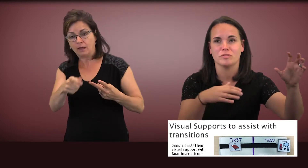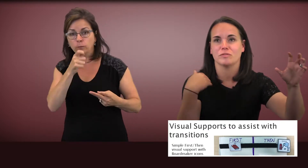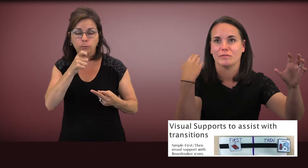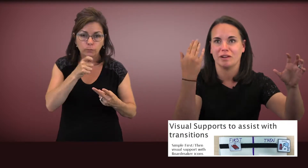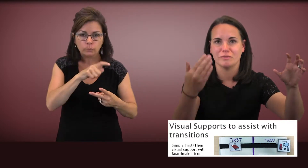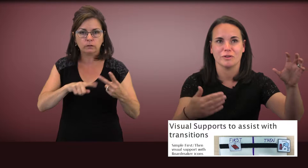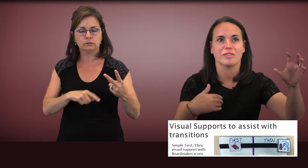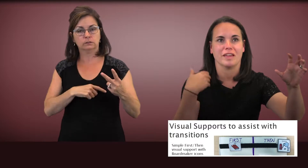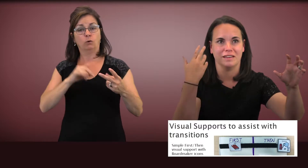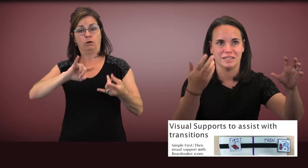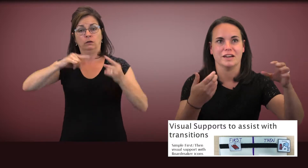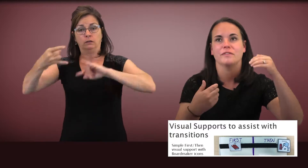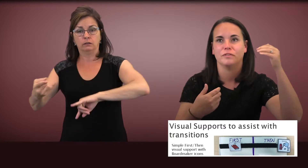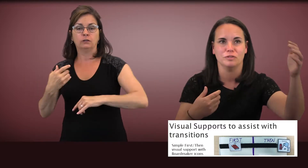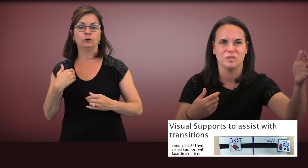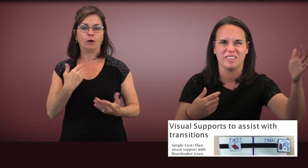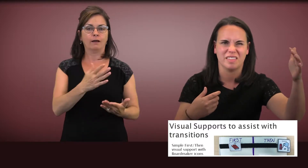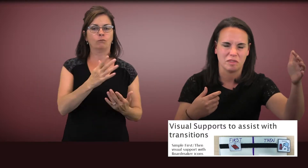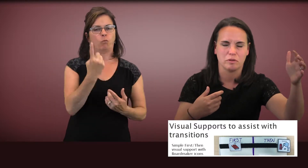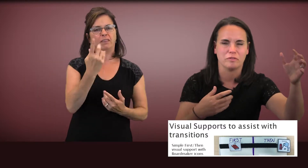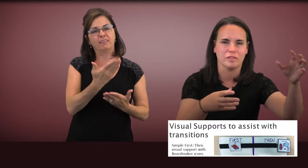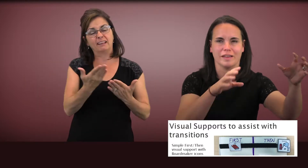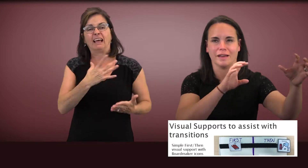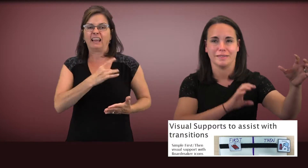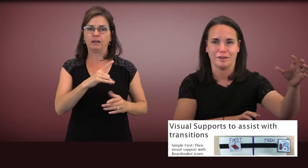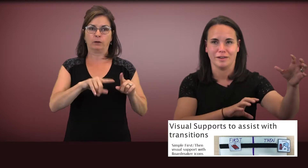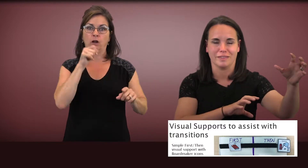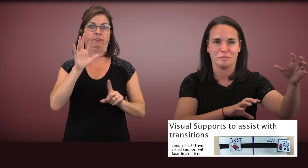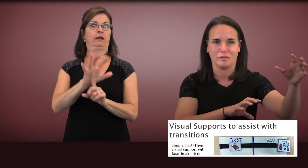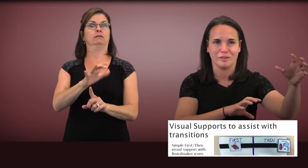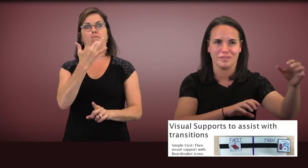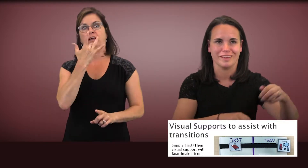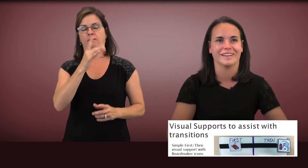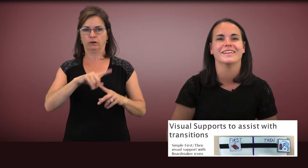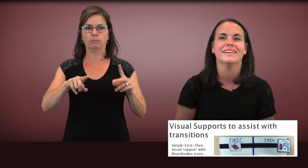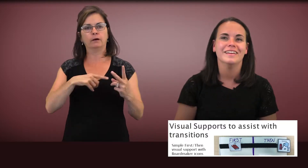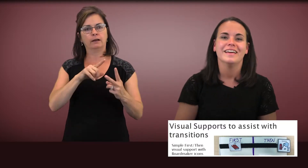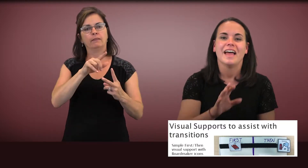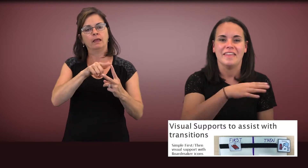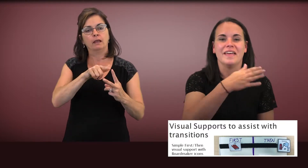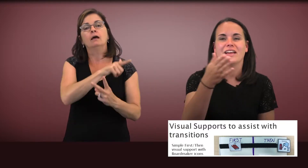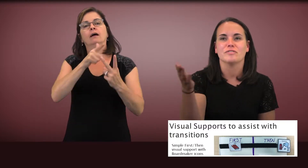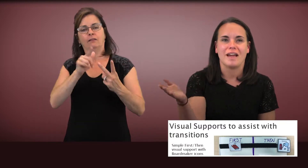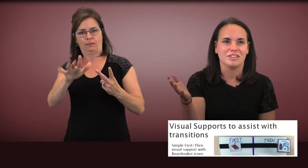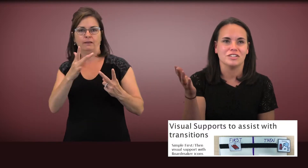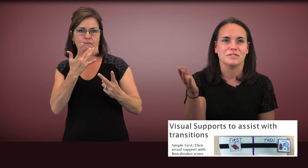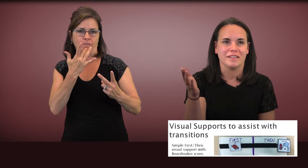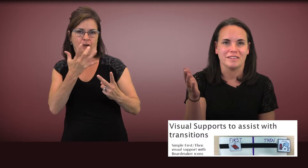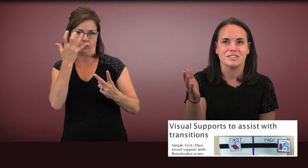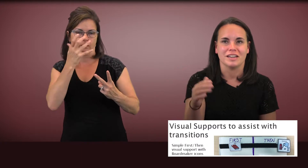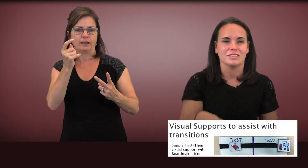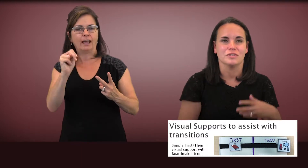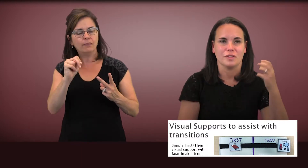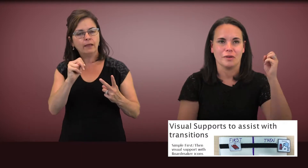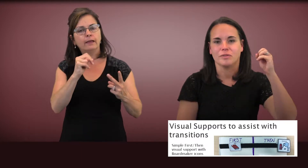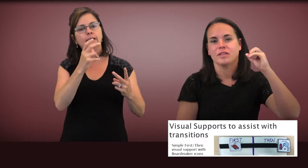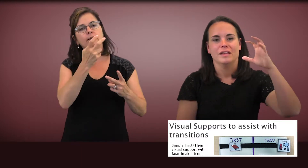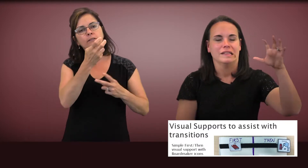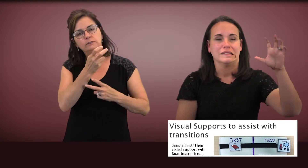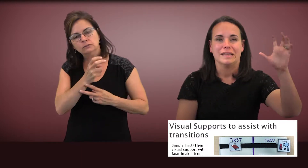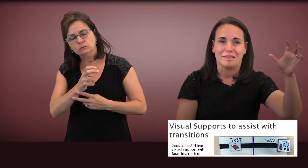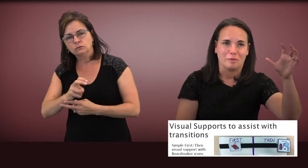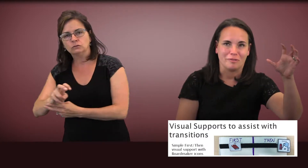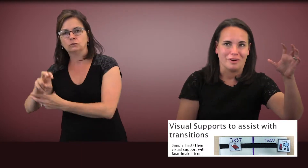then bubbles to reinforce the idea of if you do this less preferred thing, then you get this preferred thing. And then gradually transitioning to